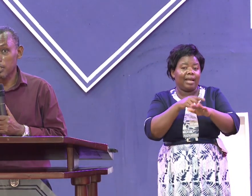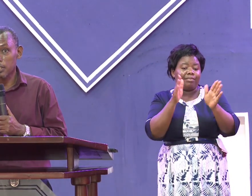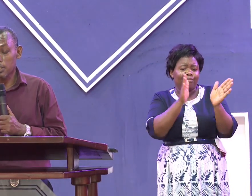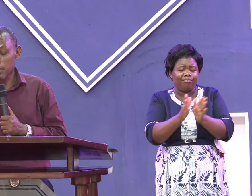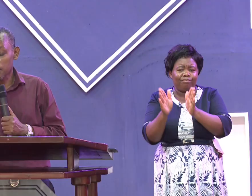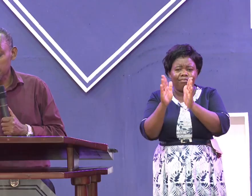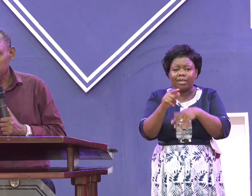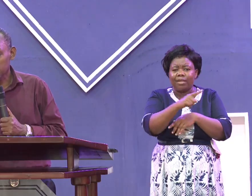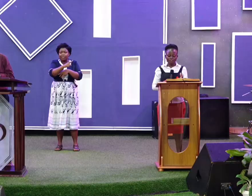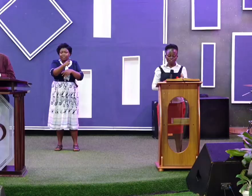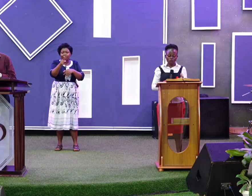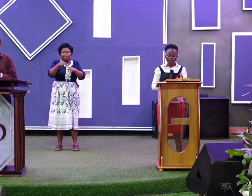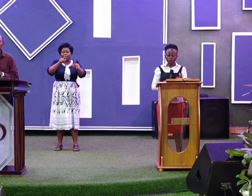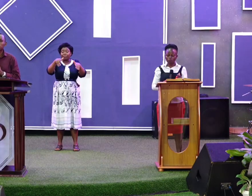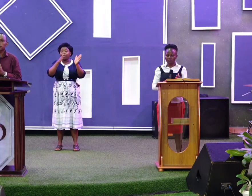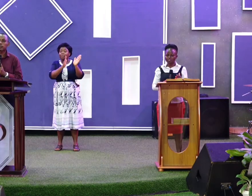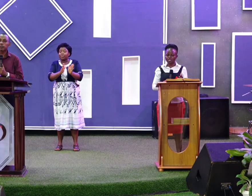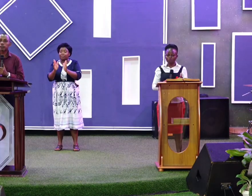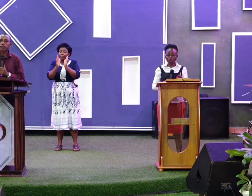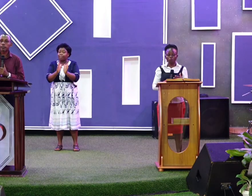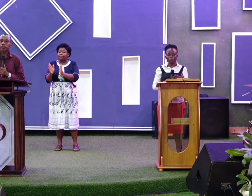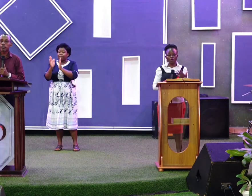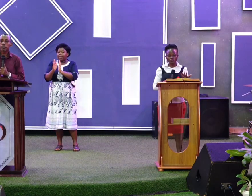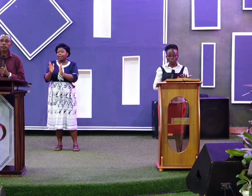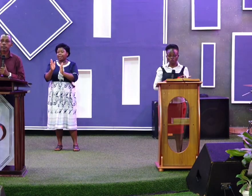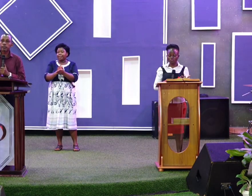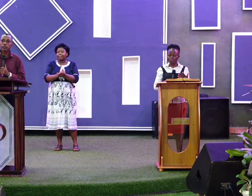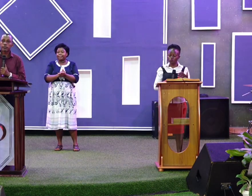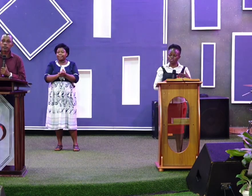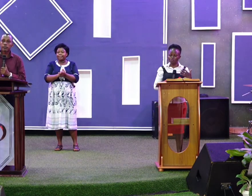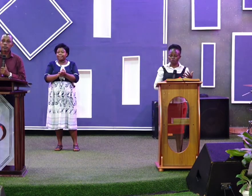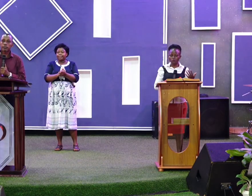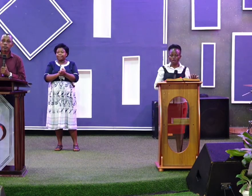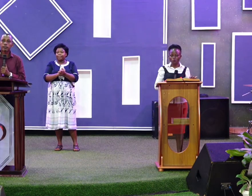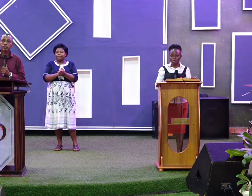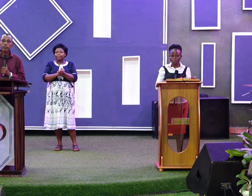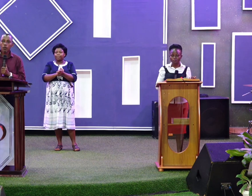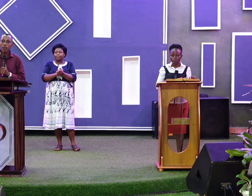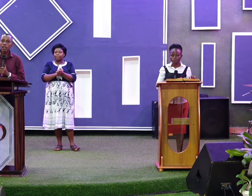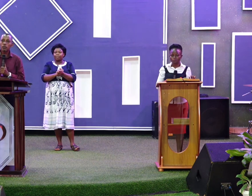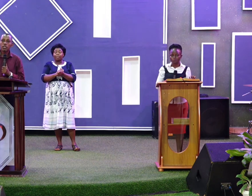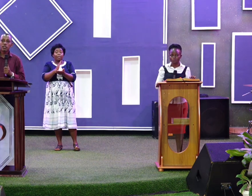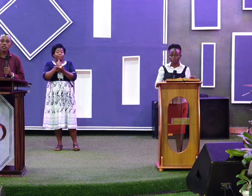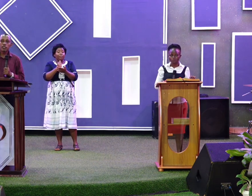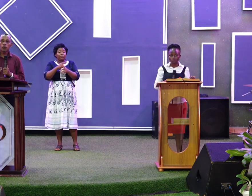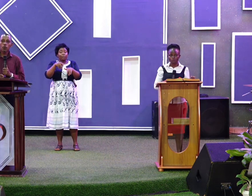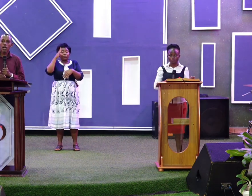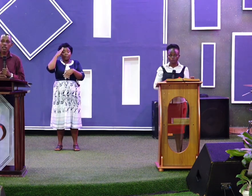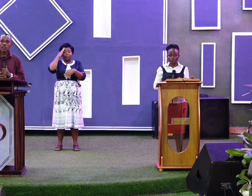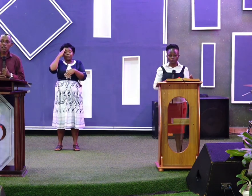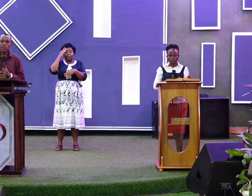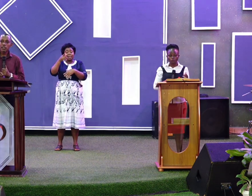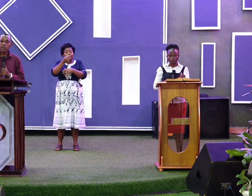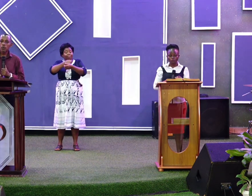ekyokubateekateeka tweteeketeeke. And that is why we spare time for preparation so that we can prepare well. Kubanga tumanyi nti